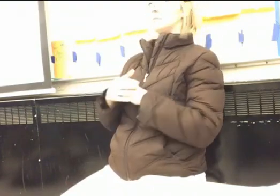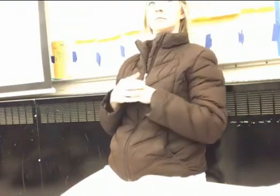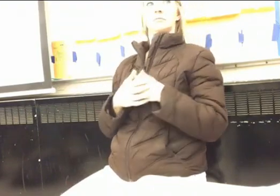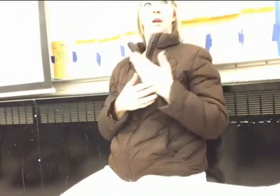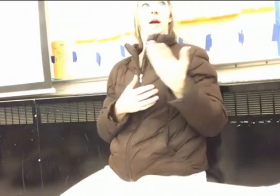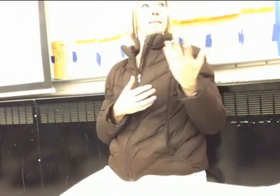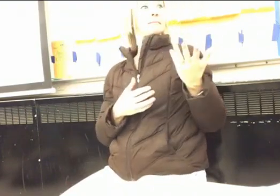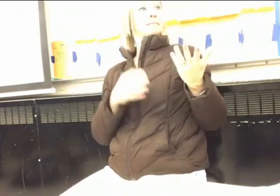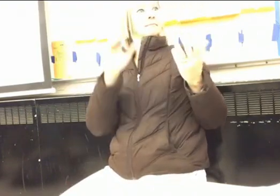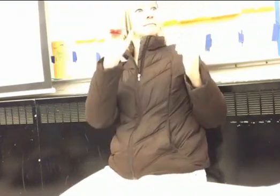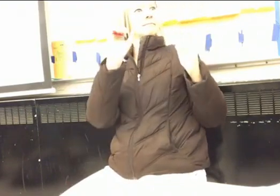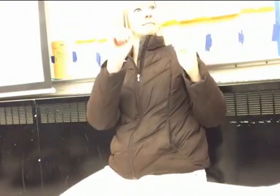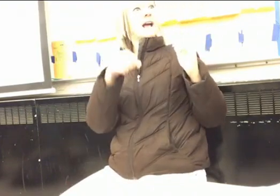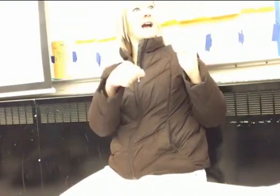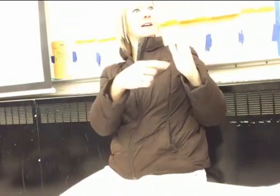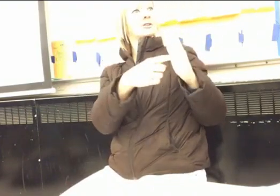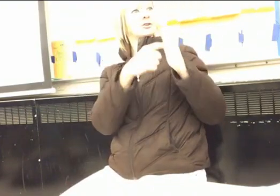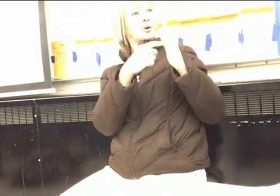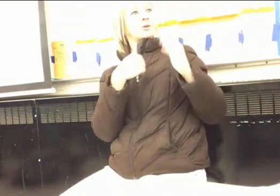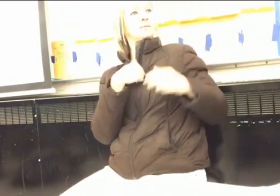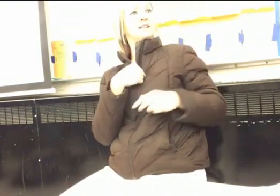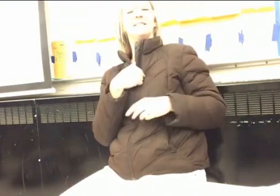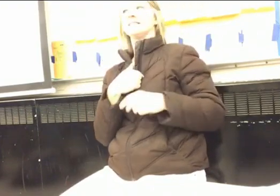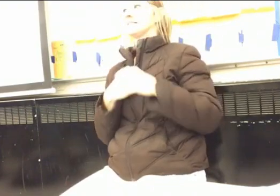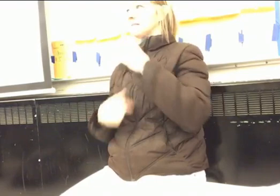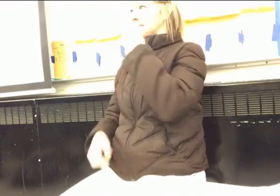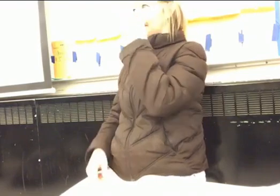Yeah, you should probably come show it to me.